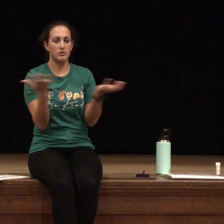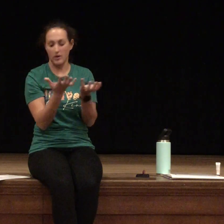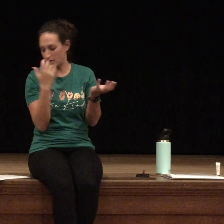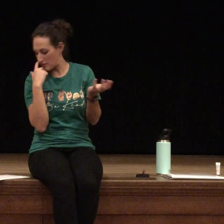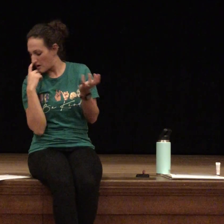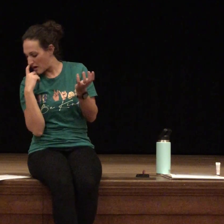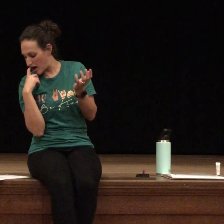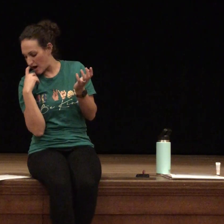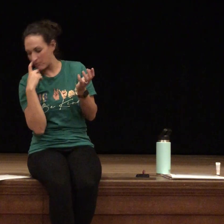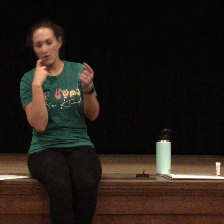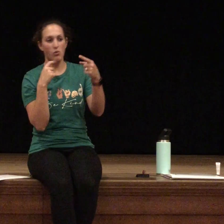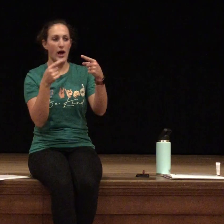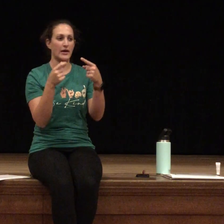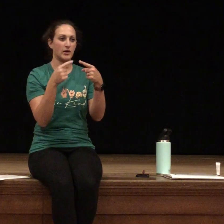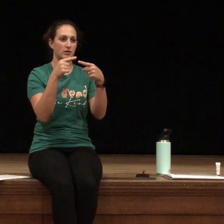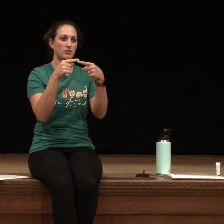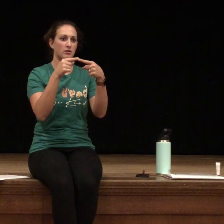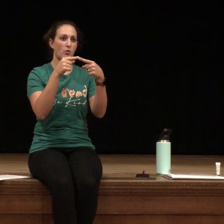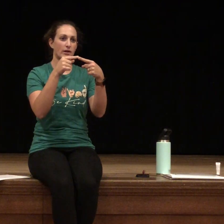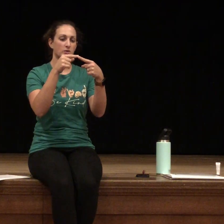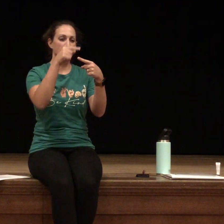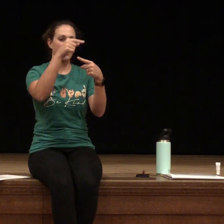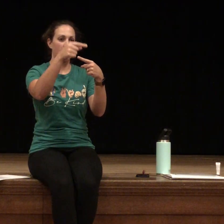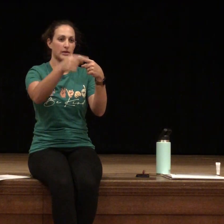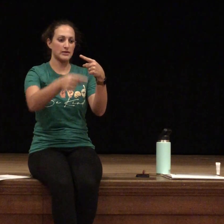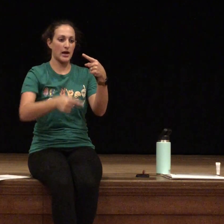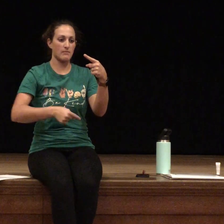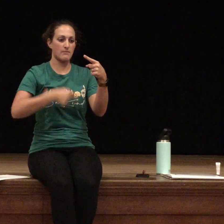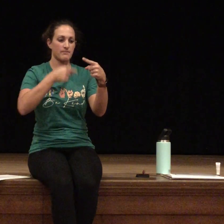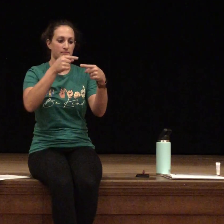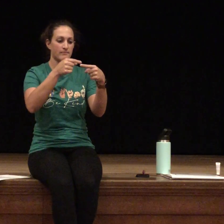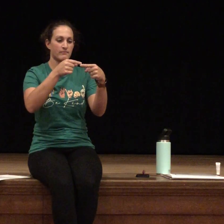Good. When. When is almost going to be like that time.